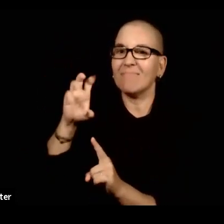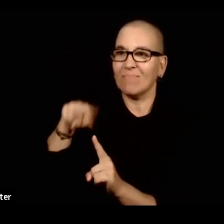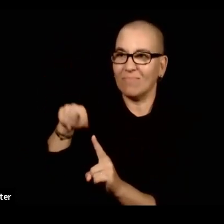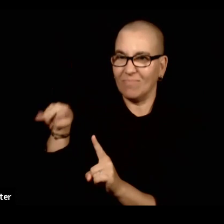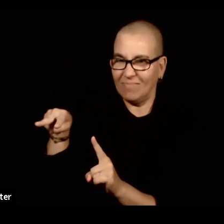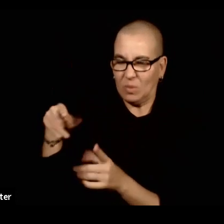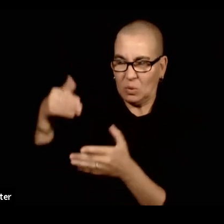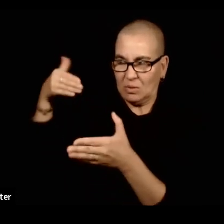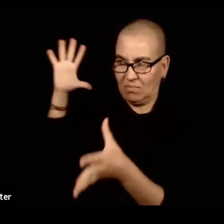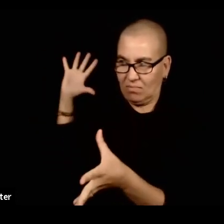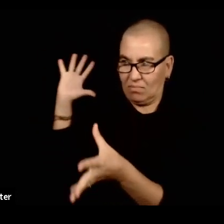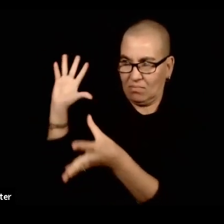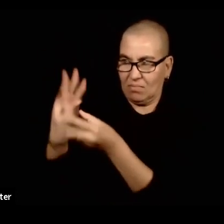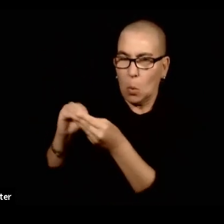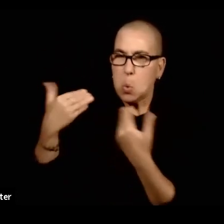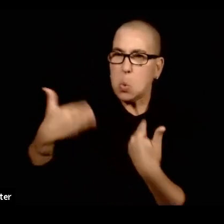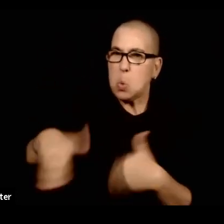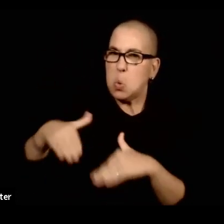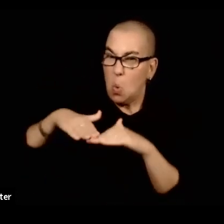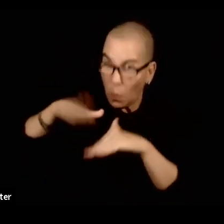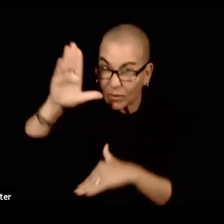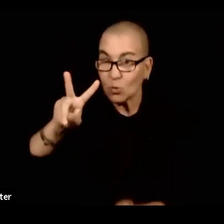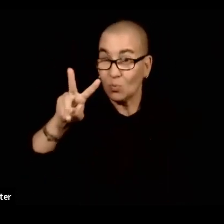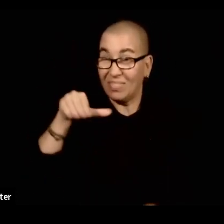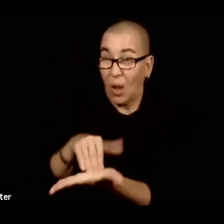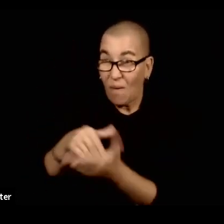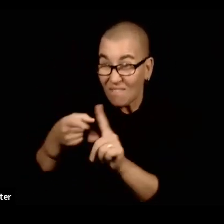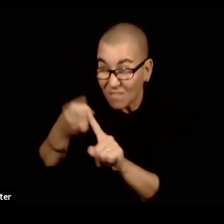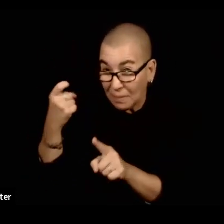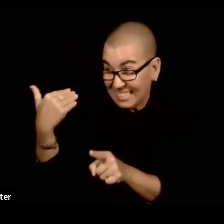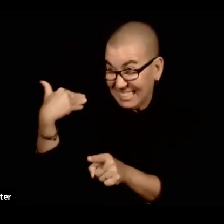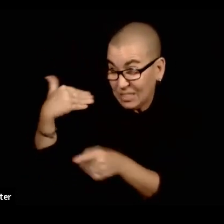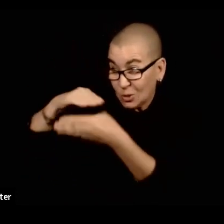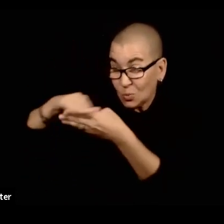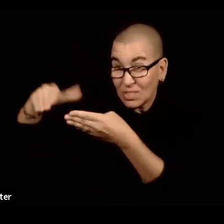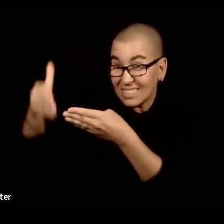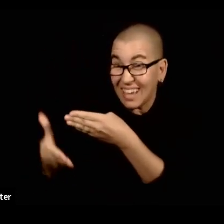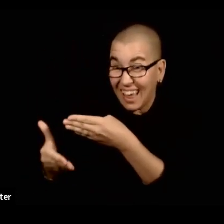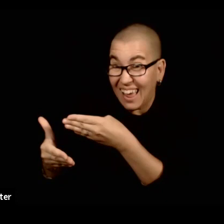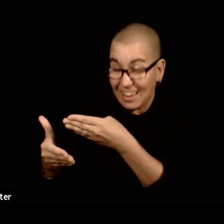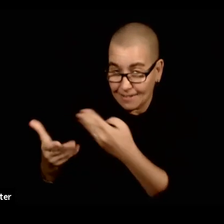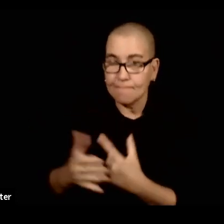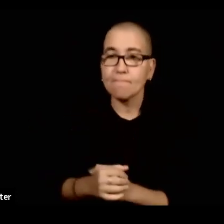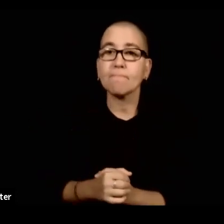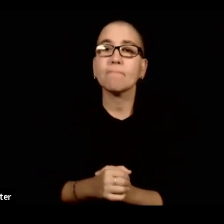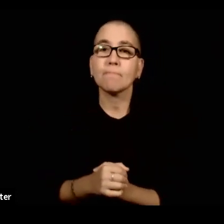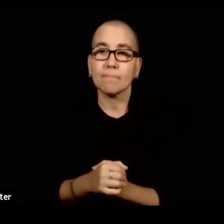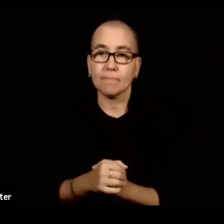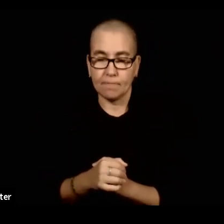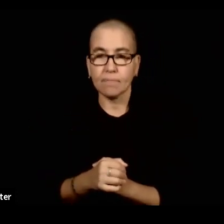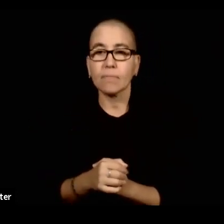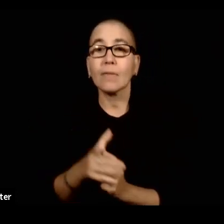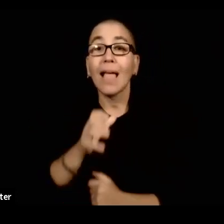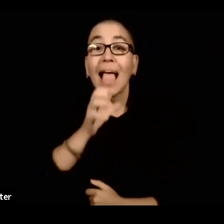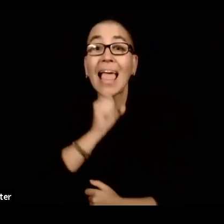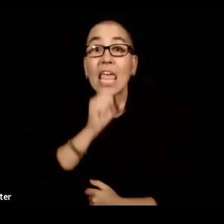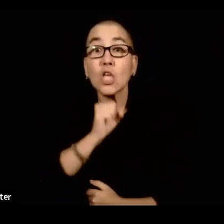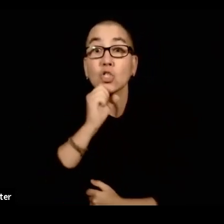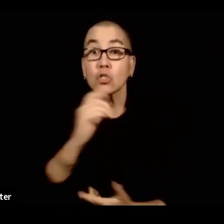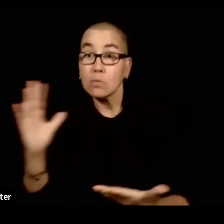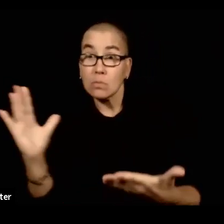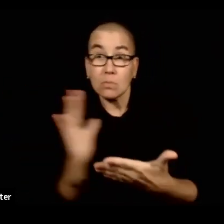760 on Friday. The median age of our cases remains at 36.0 years old. There